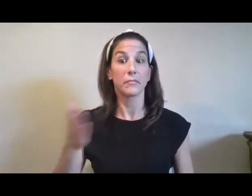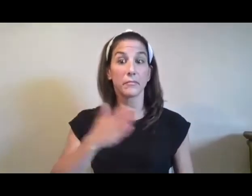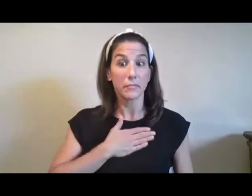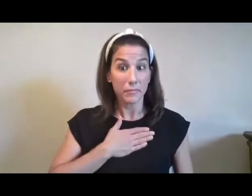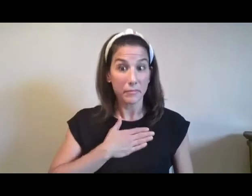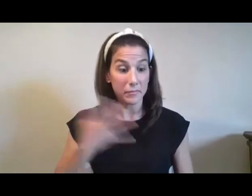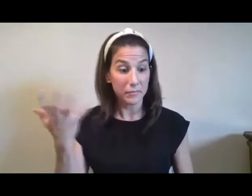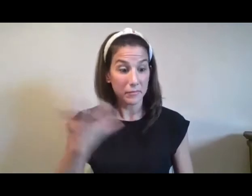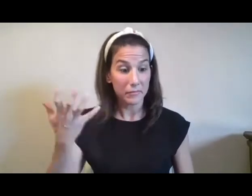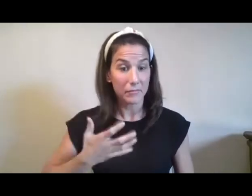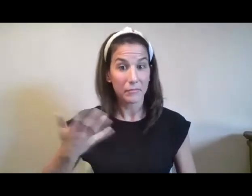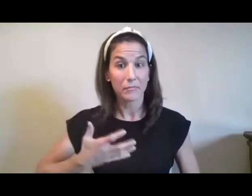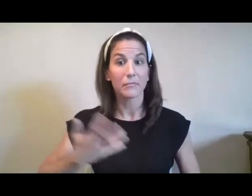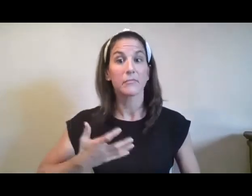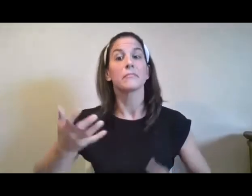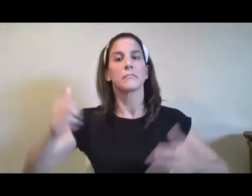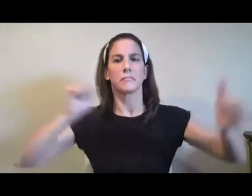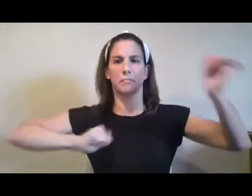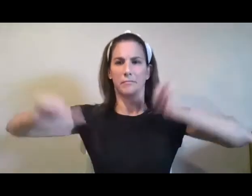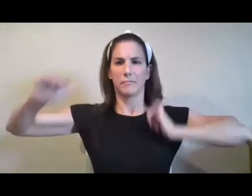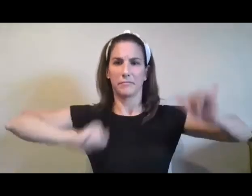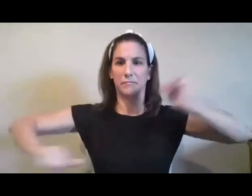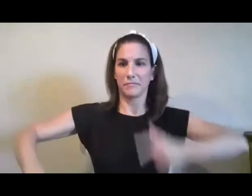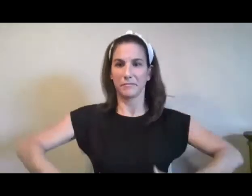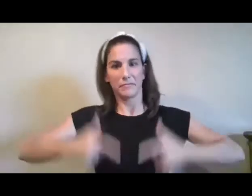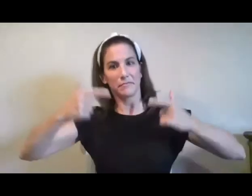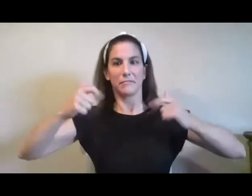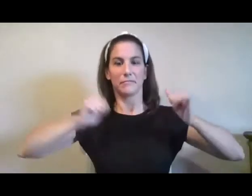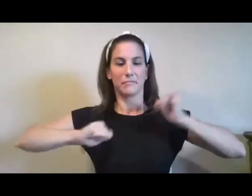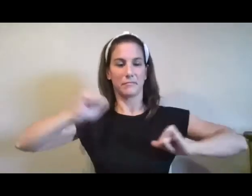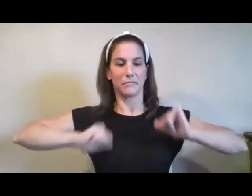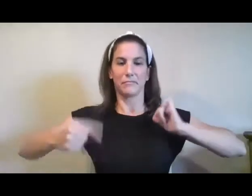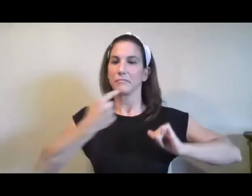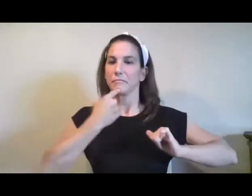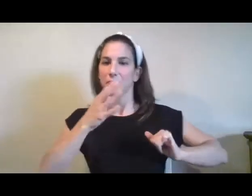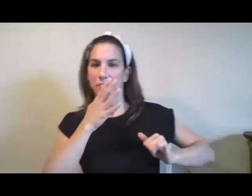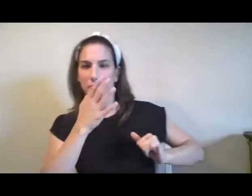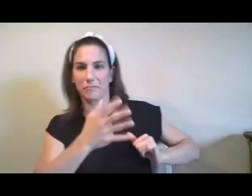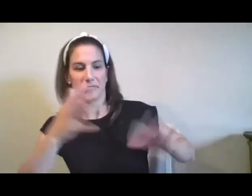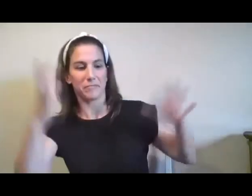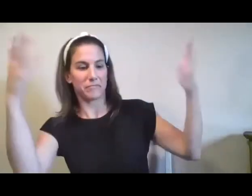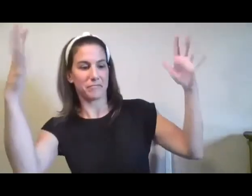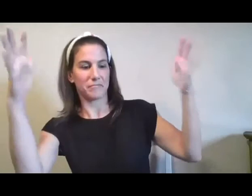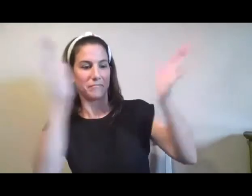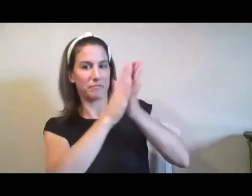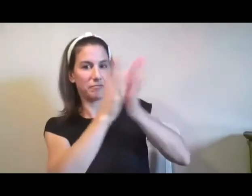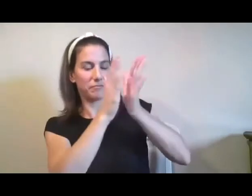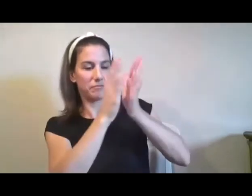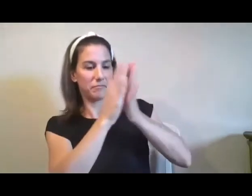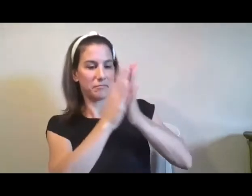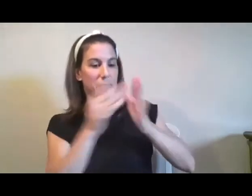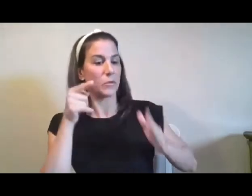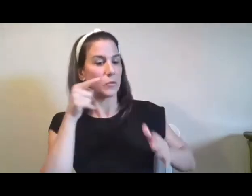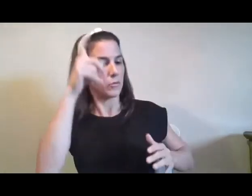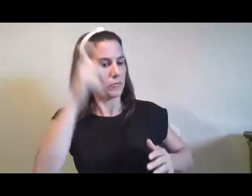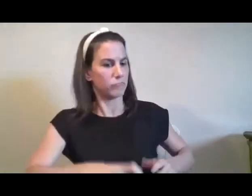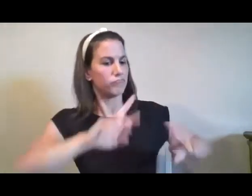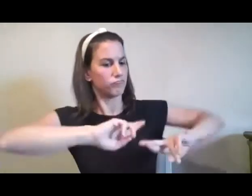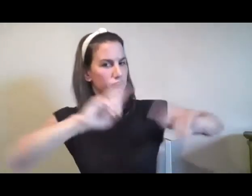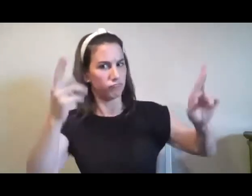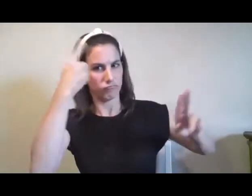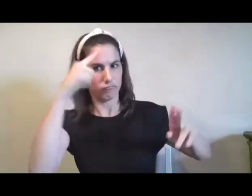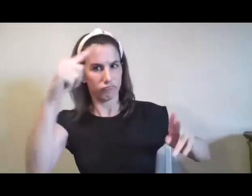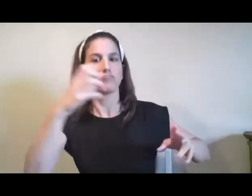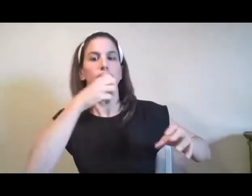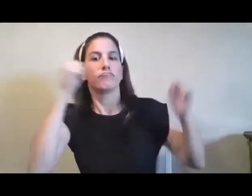"Oh my, what a lively show," said Graham, clapping her hands. "You must be ready for a